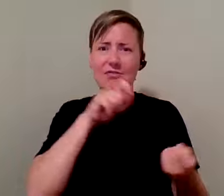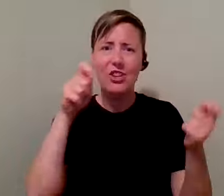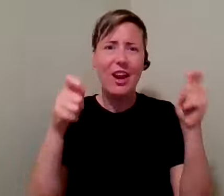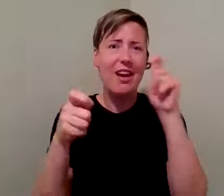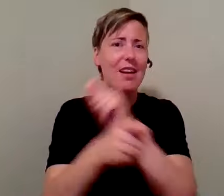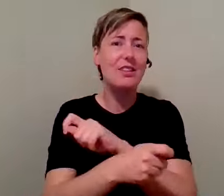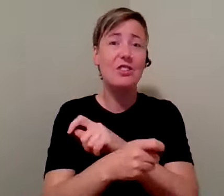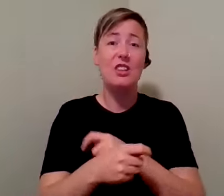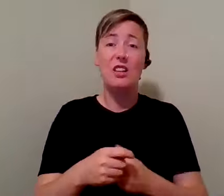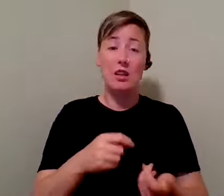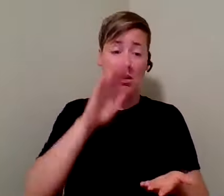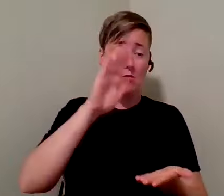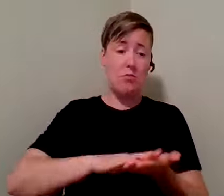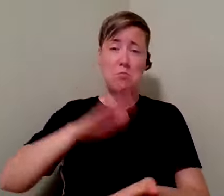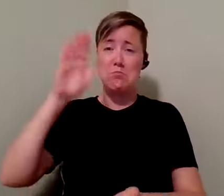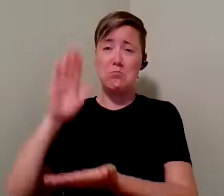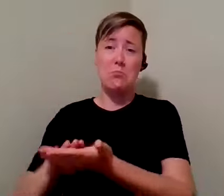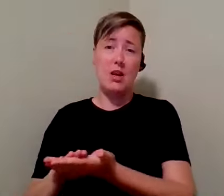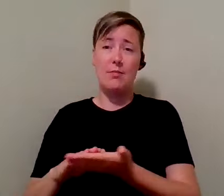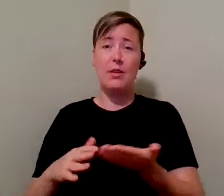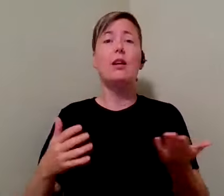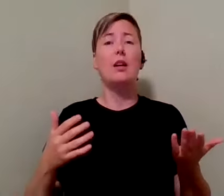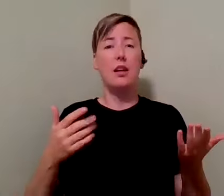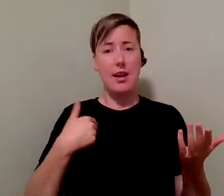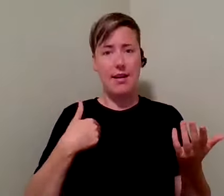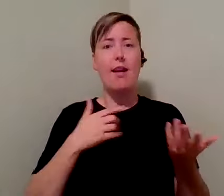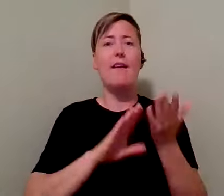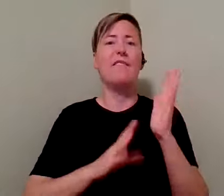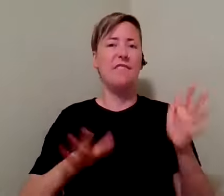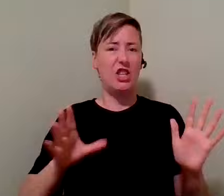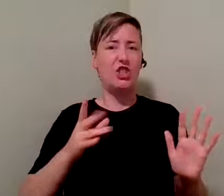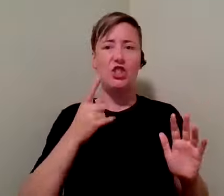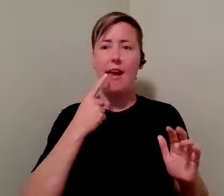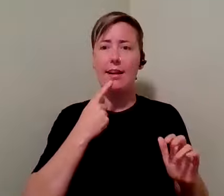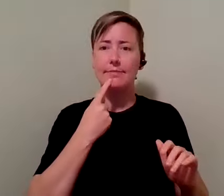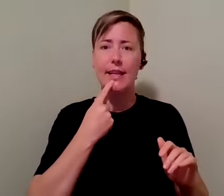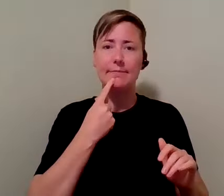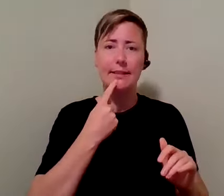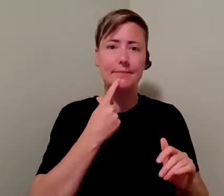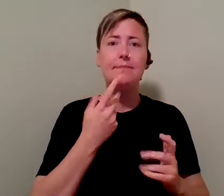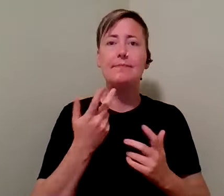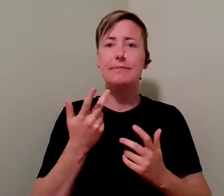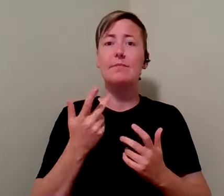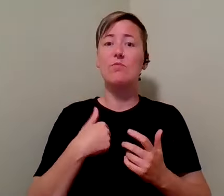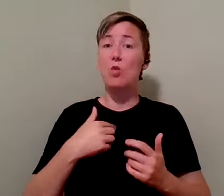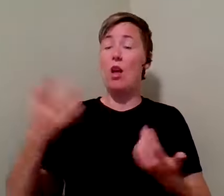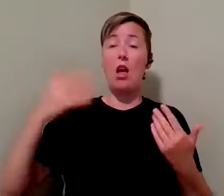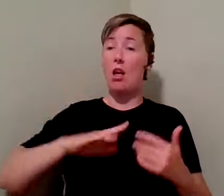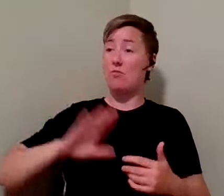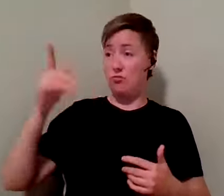bottles were gone in no time flat, and I had developed a thirst. So I volunteered to climb back down the mountain, and I